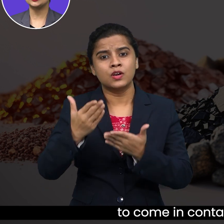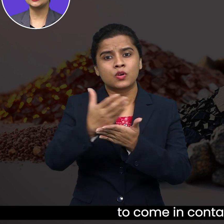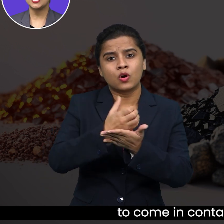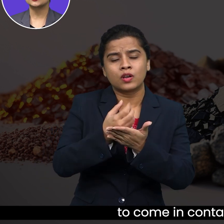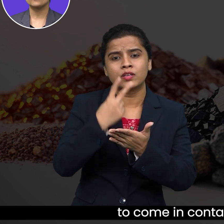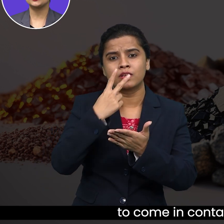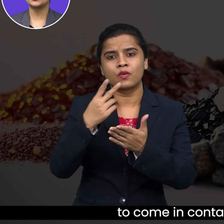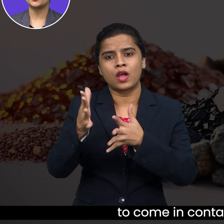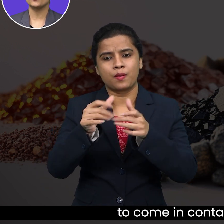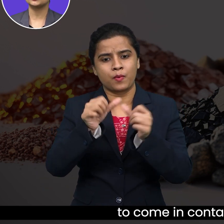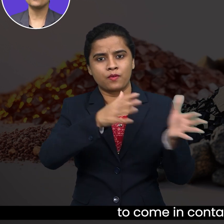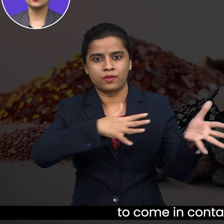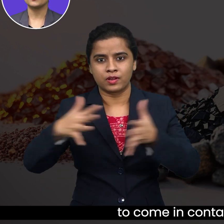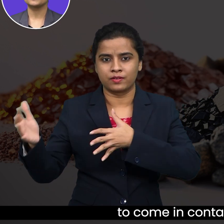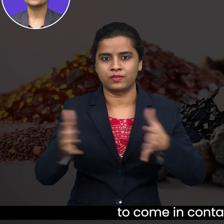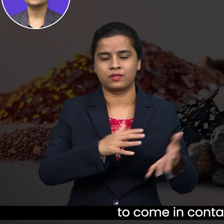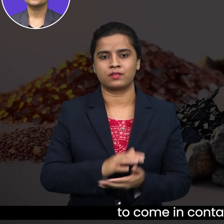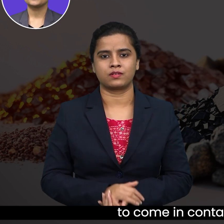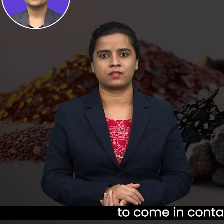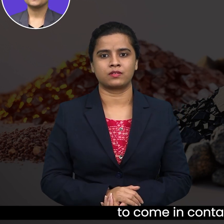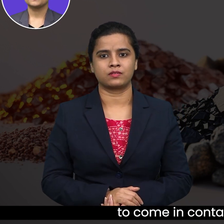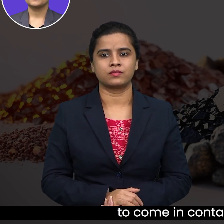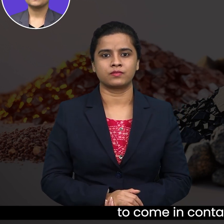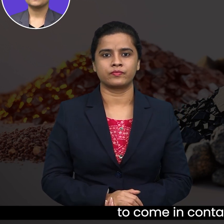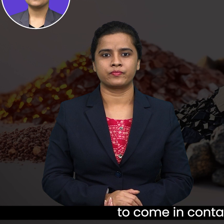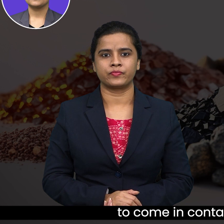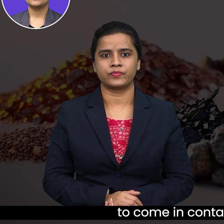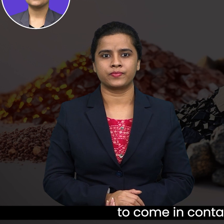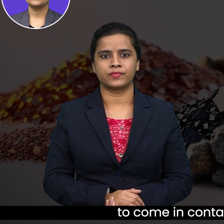in contact with the atmosphere.